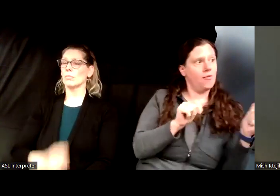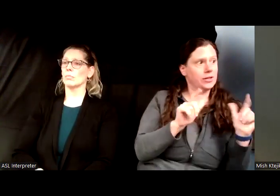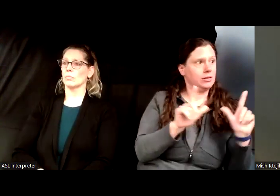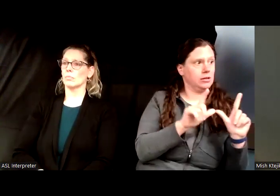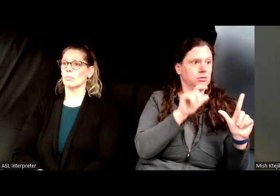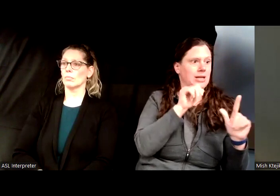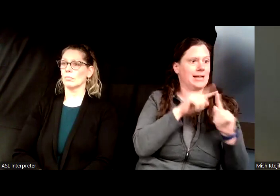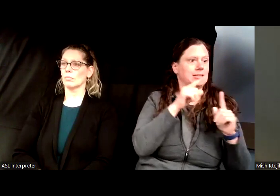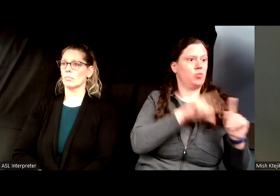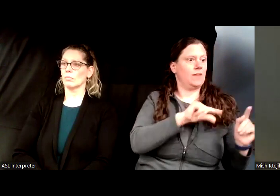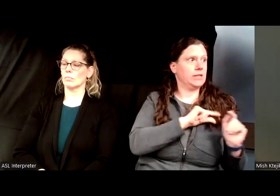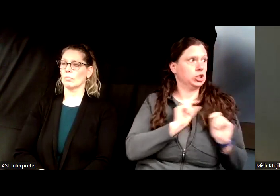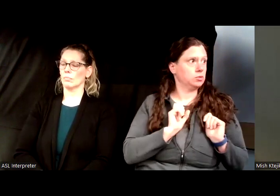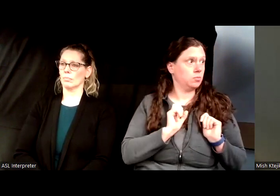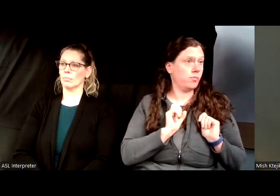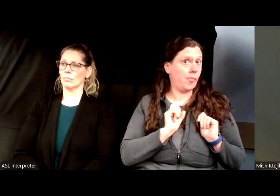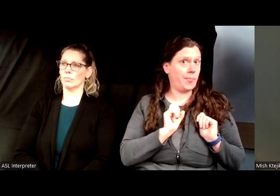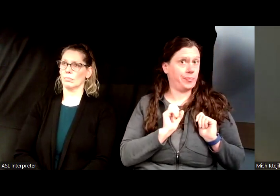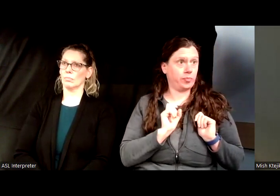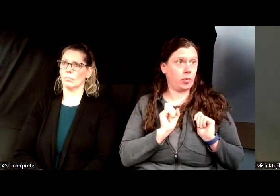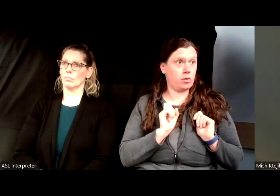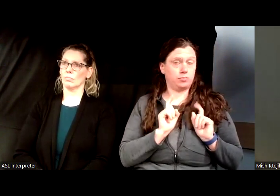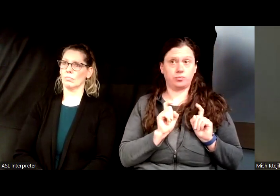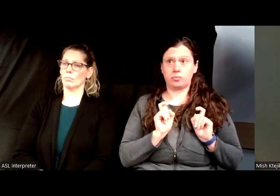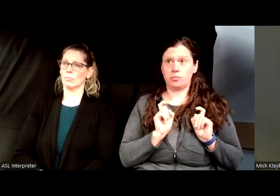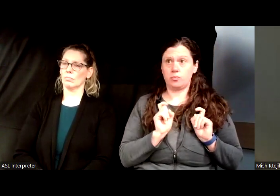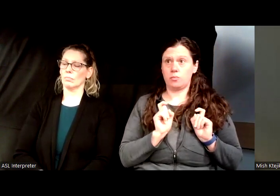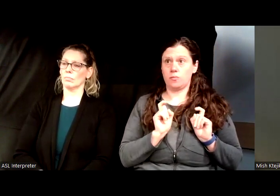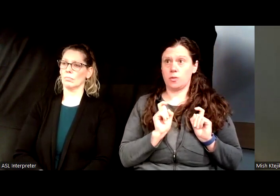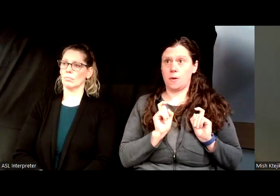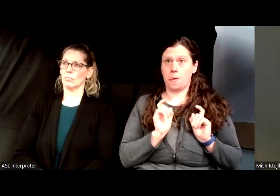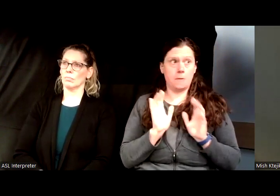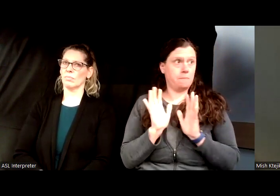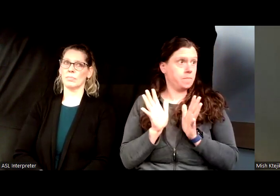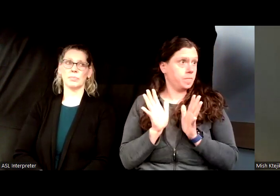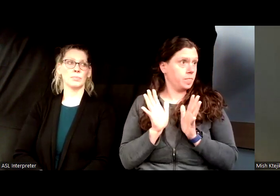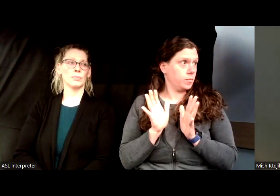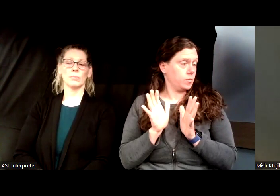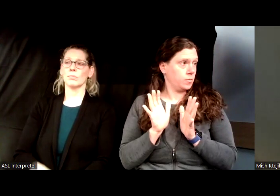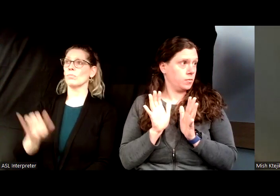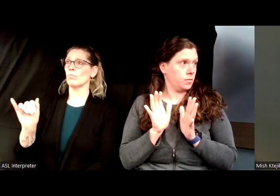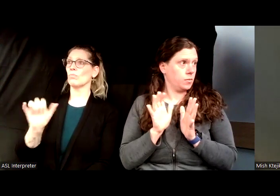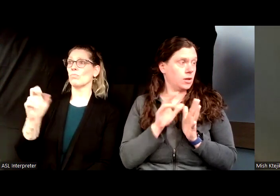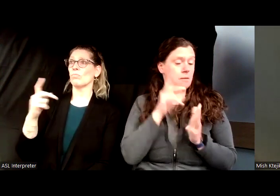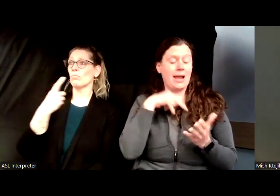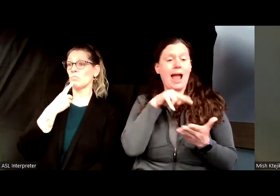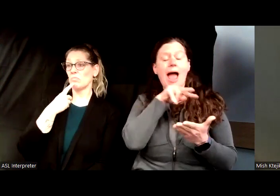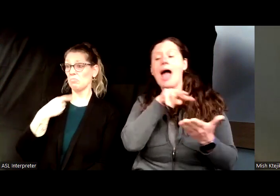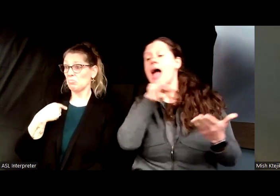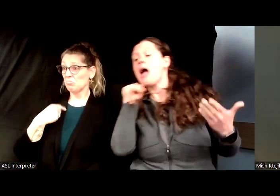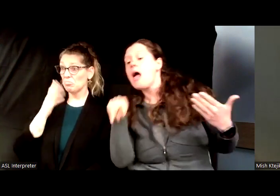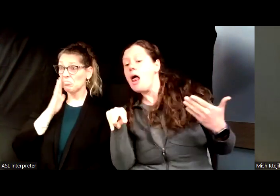not applying it to the other licensing for qualifications? And Jack says, I would accept